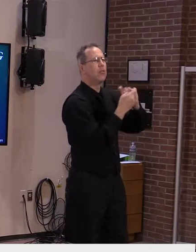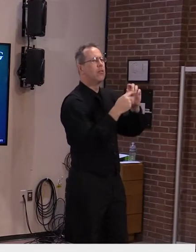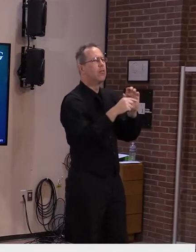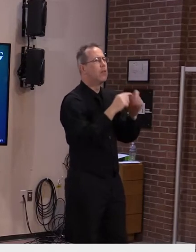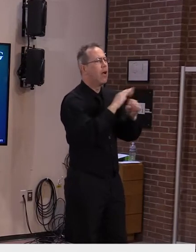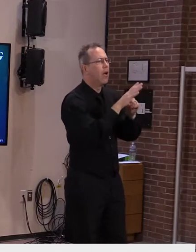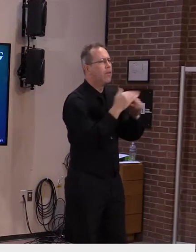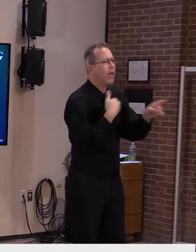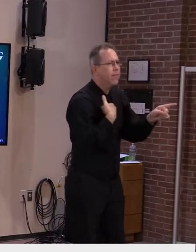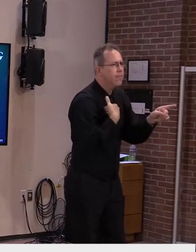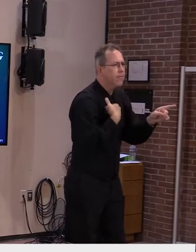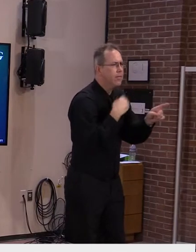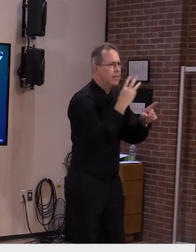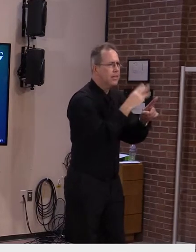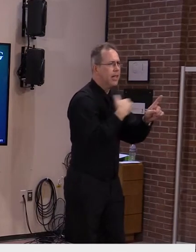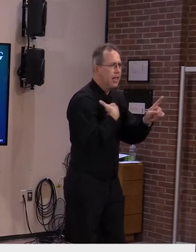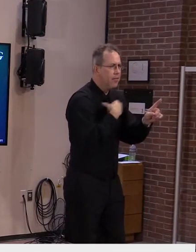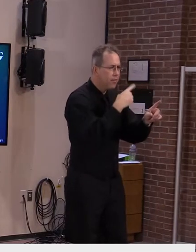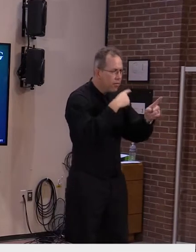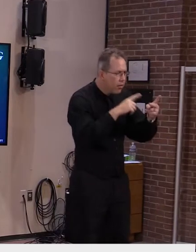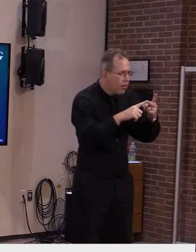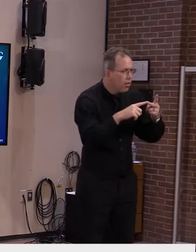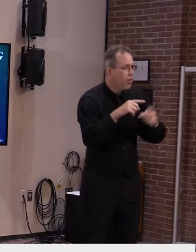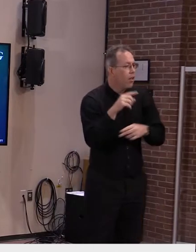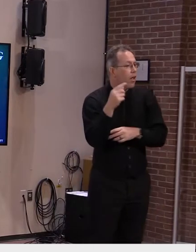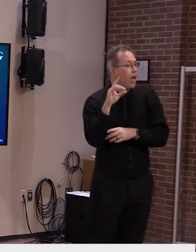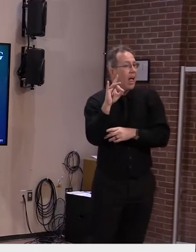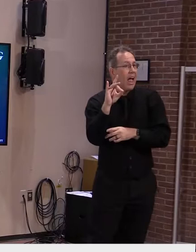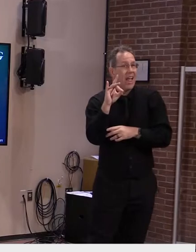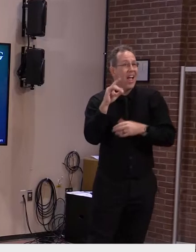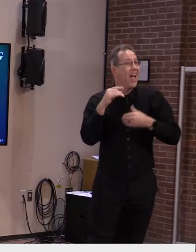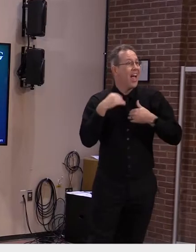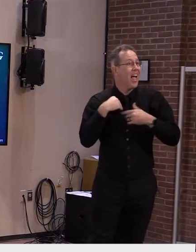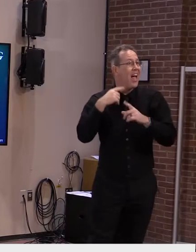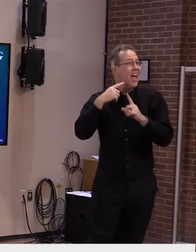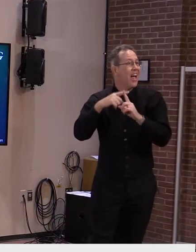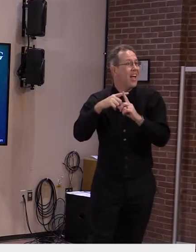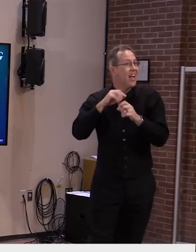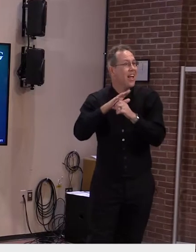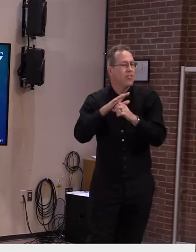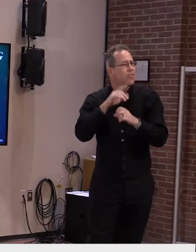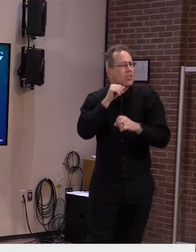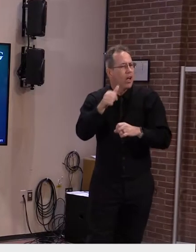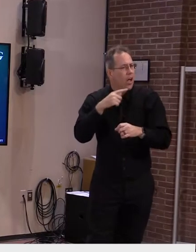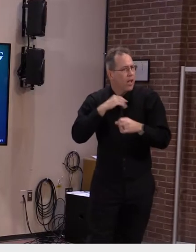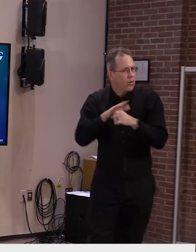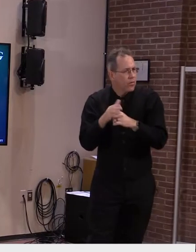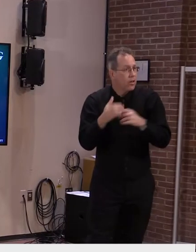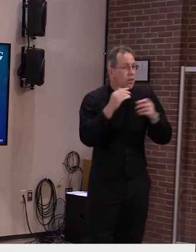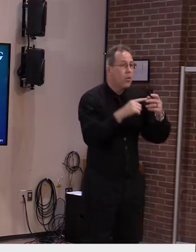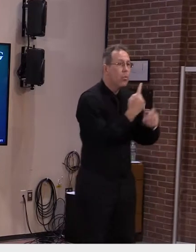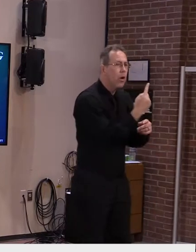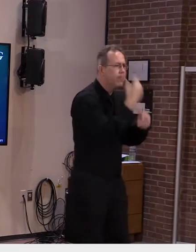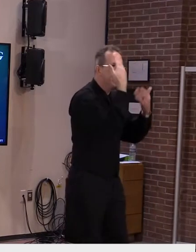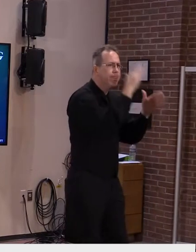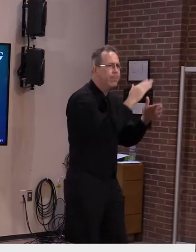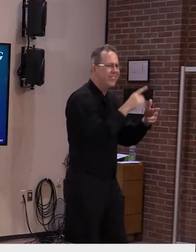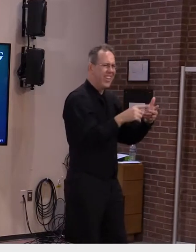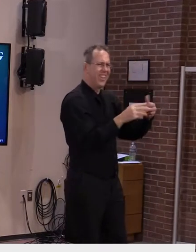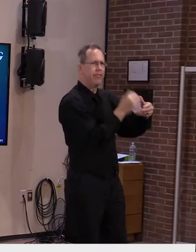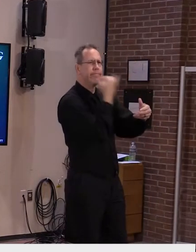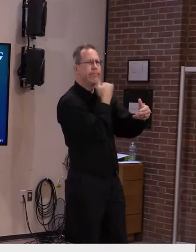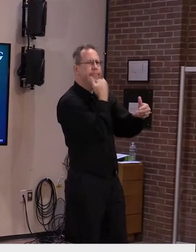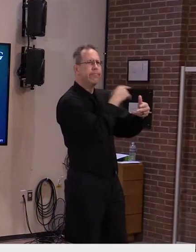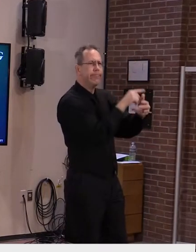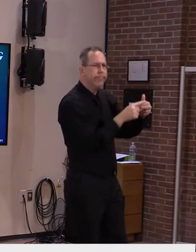been inconclusive. All individuals have been contacted, and UVMMC is putting processes